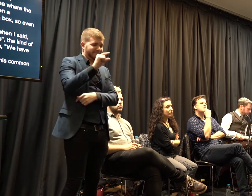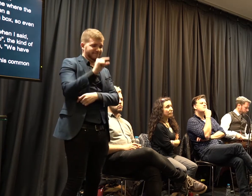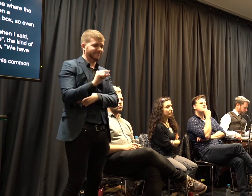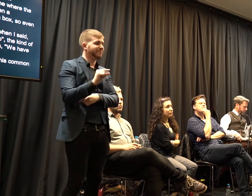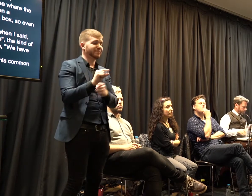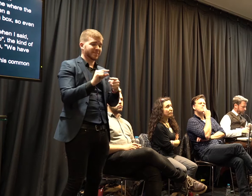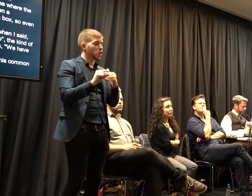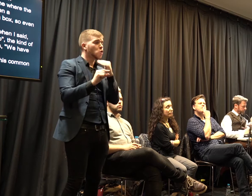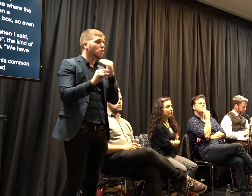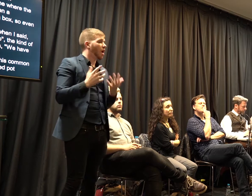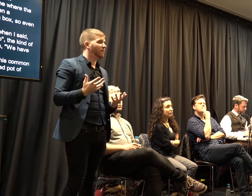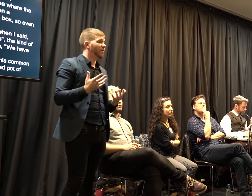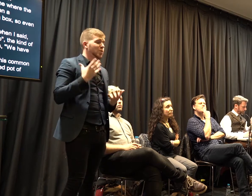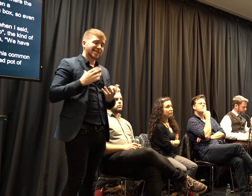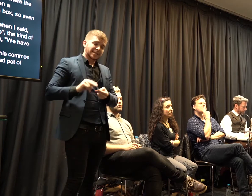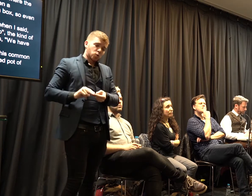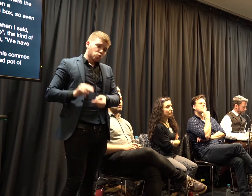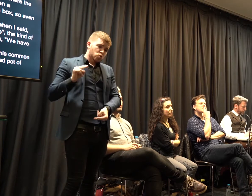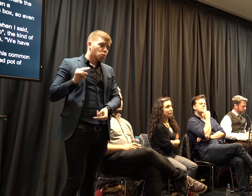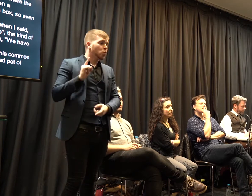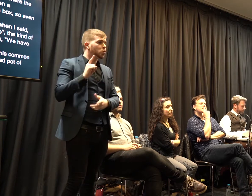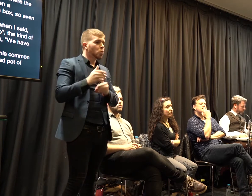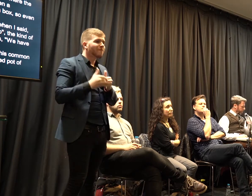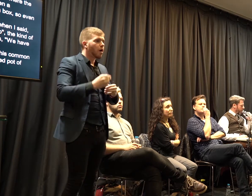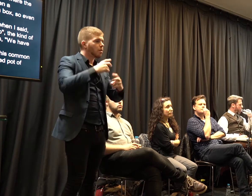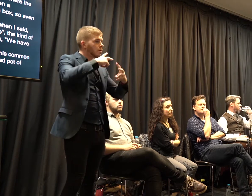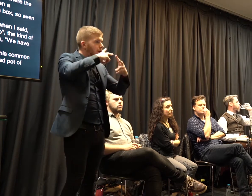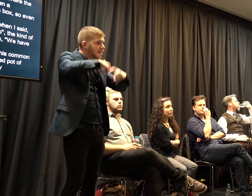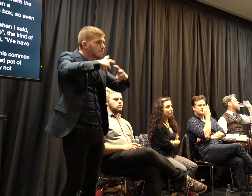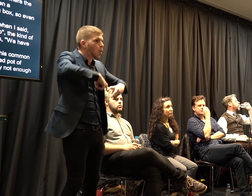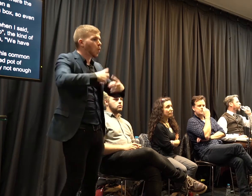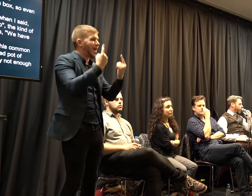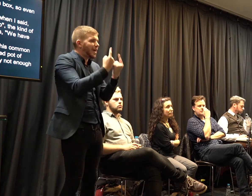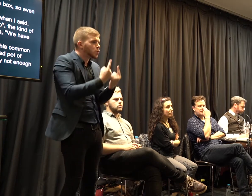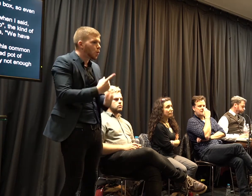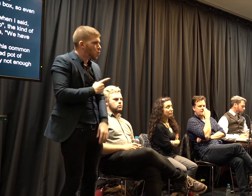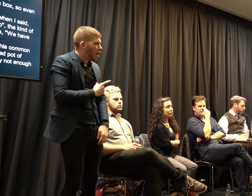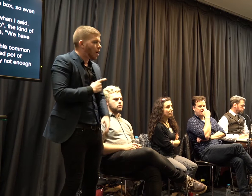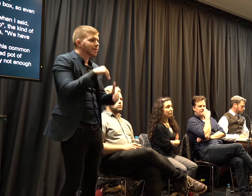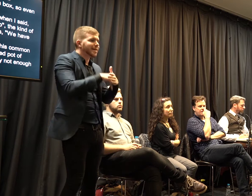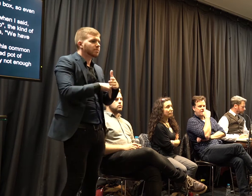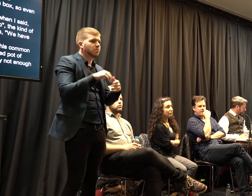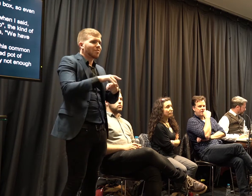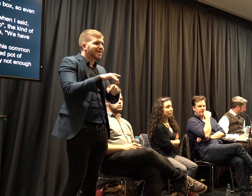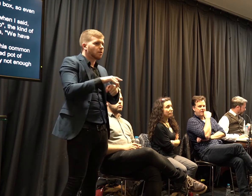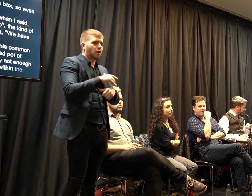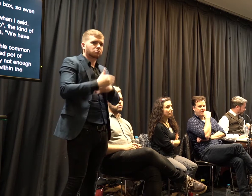enough. And it's certainly not enough to further explore what the issues are from within the theatres.